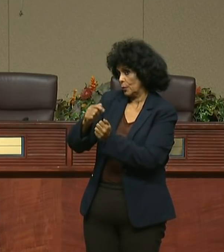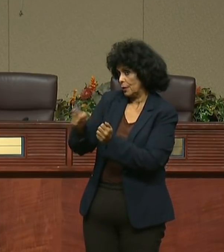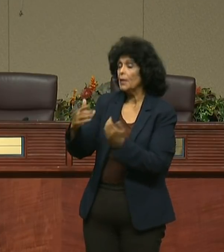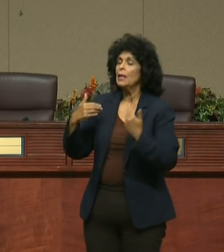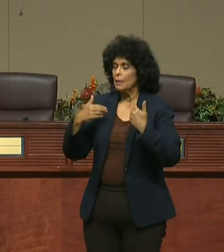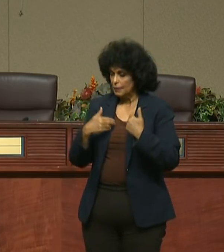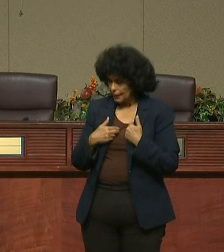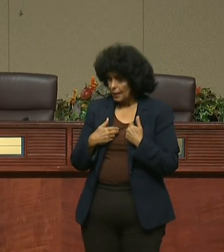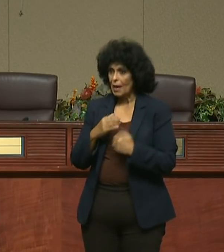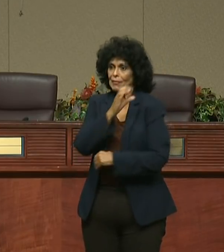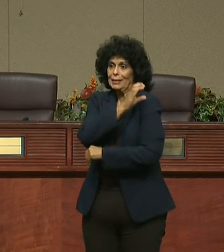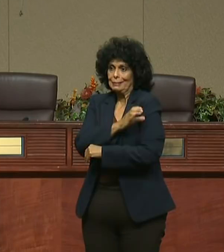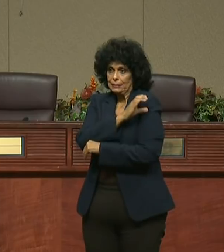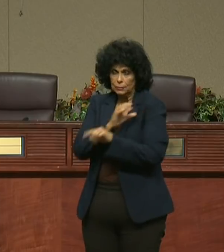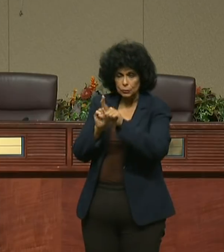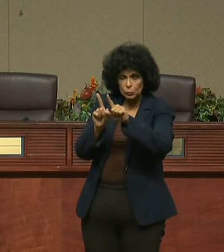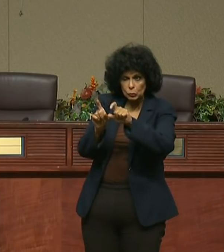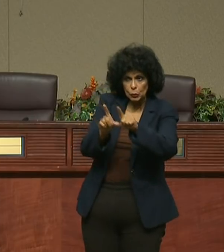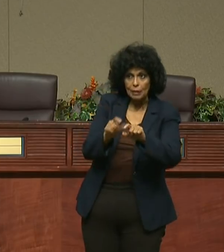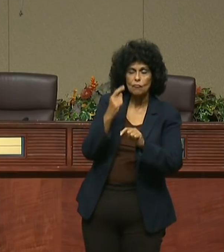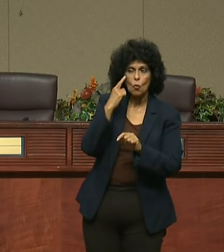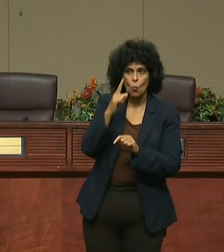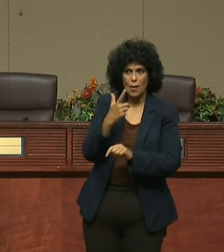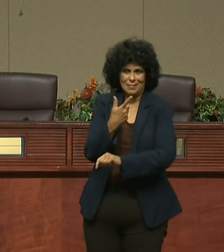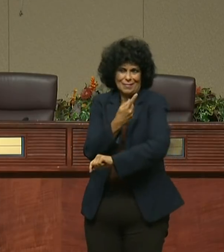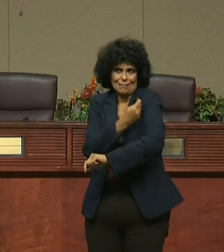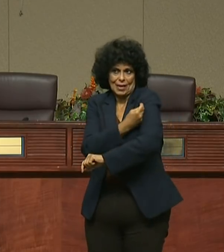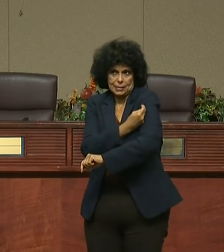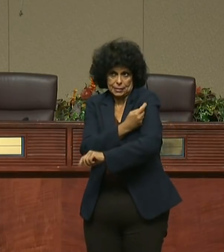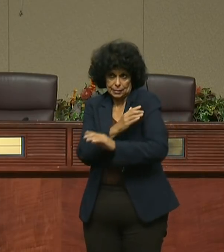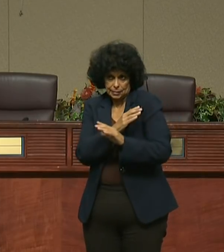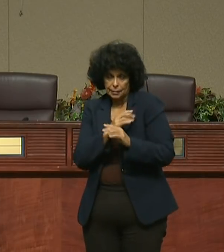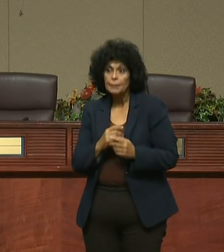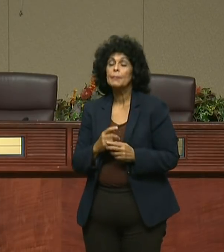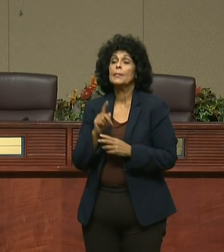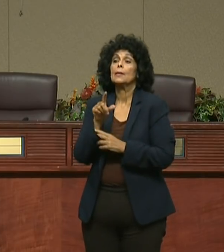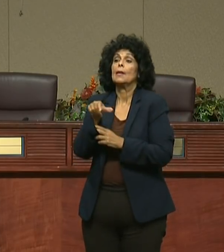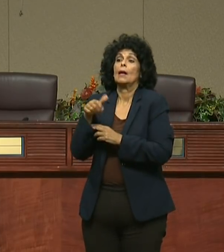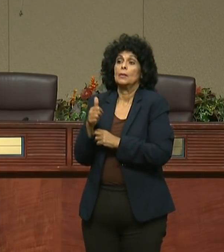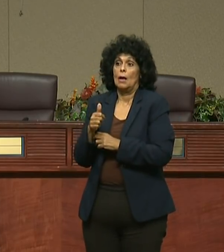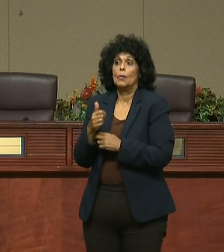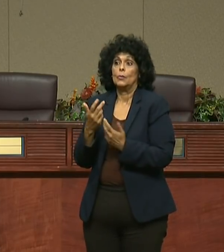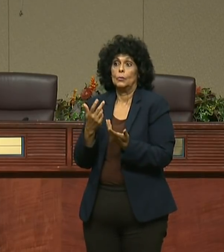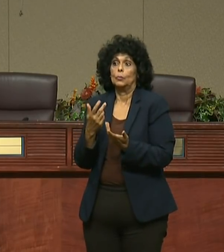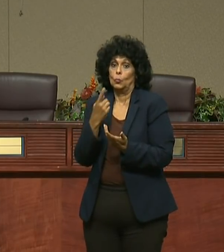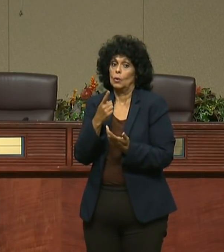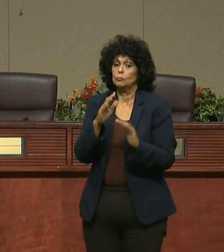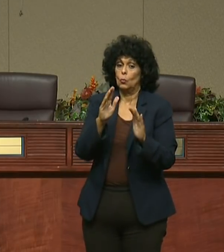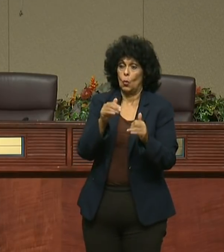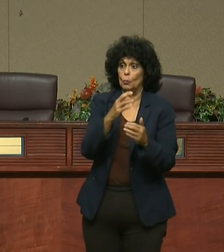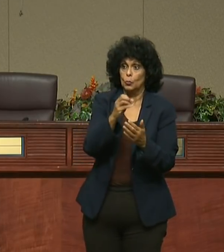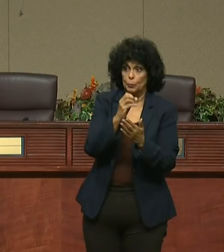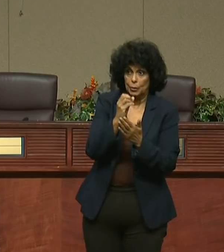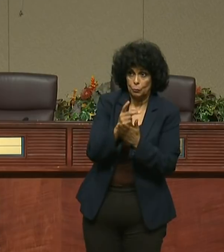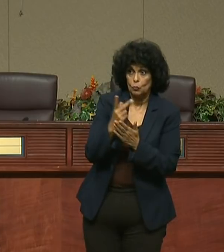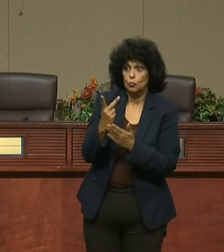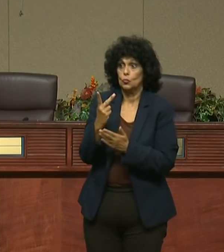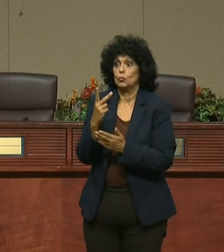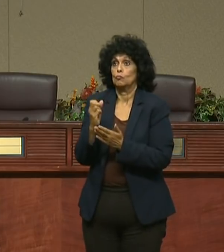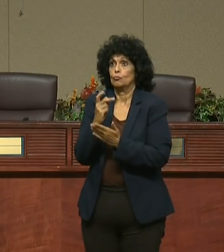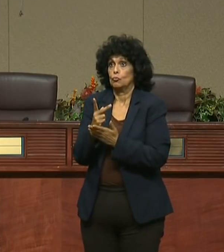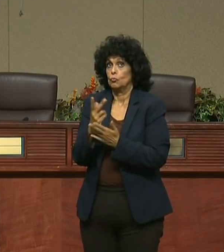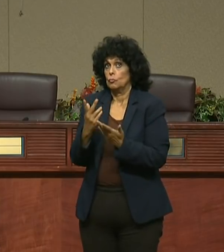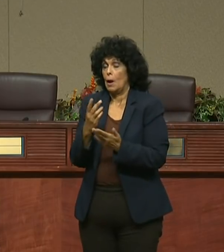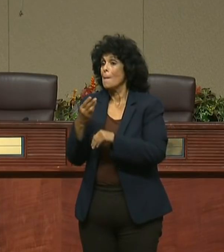vaccine, for one candidate, and another one or another two to be approved. And Miami-Dade is